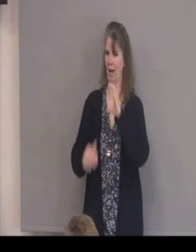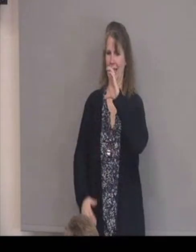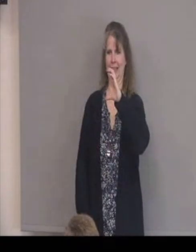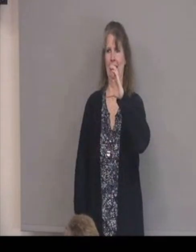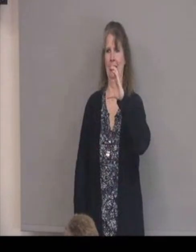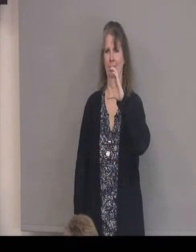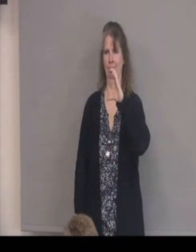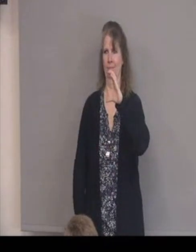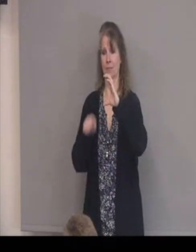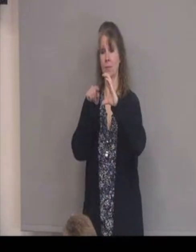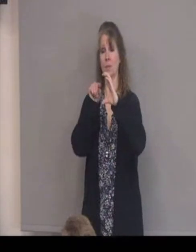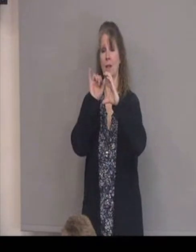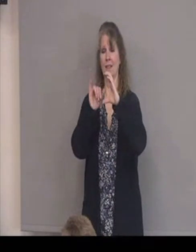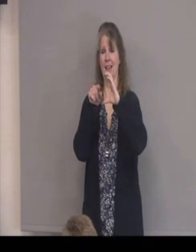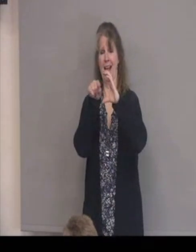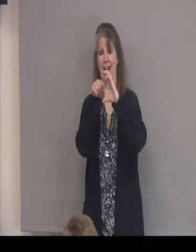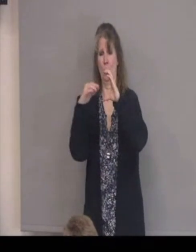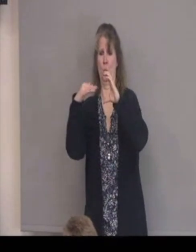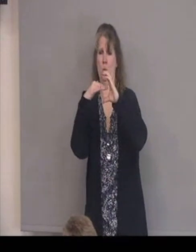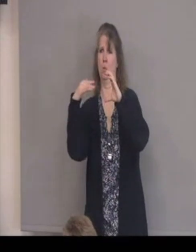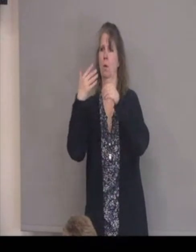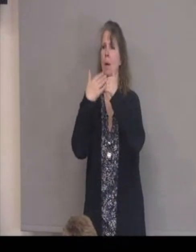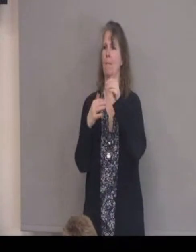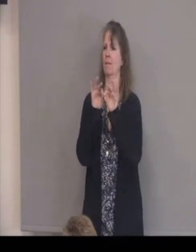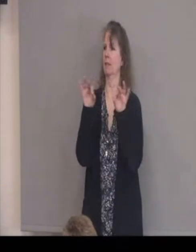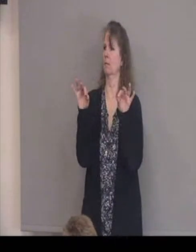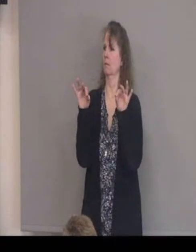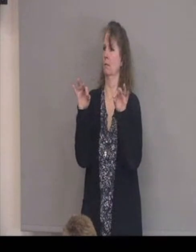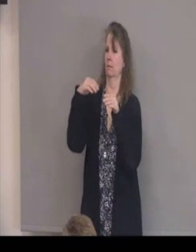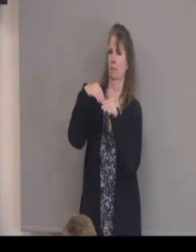So it's essentially like it's cutting through the middle, just look like this.